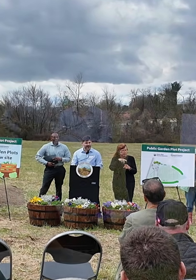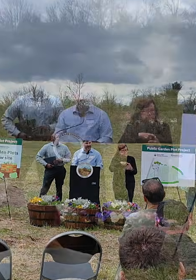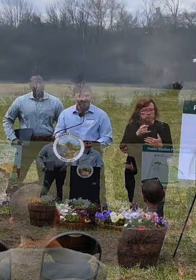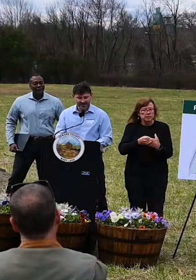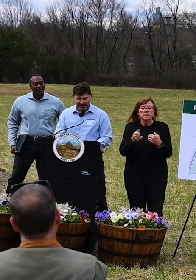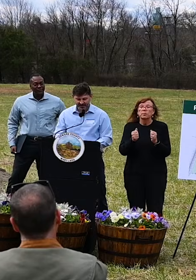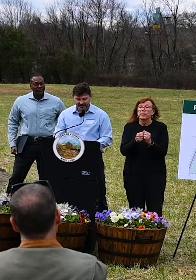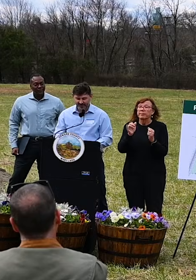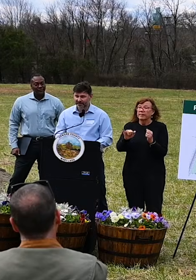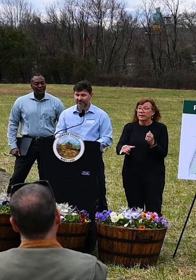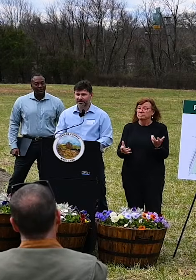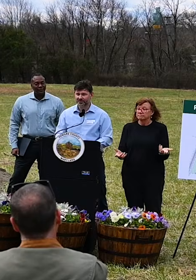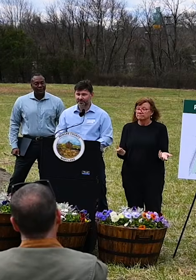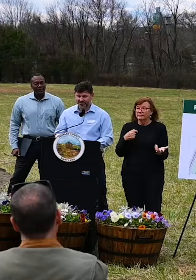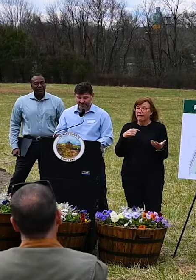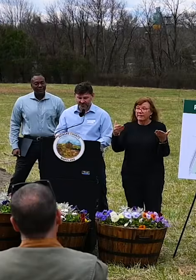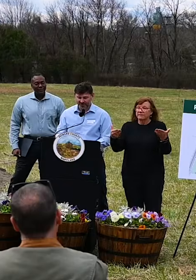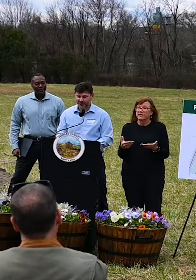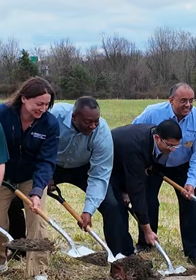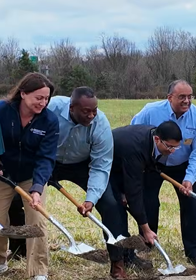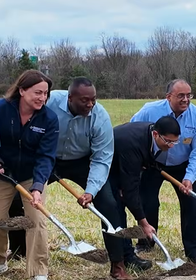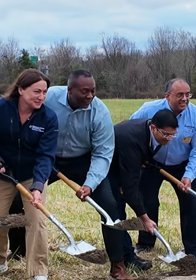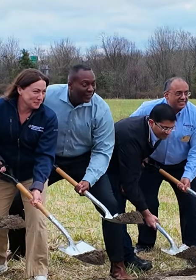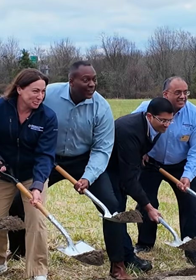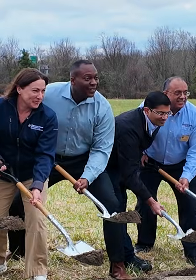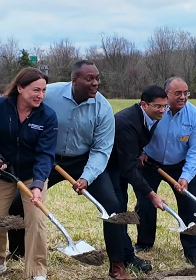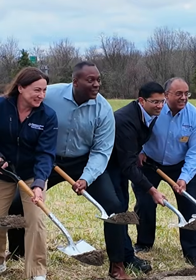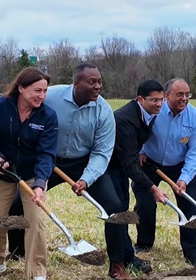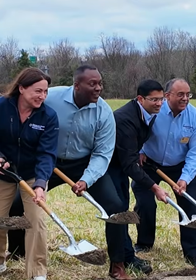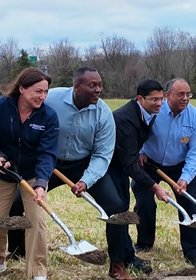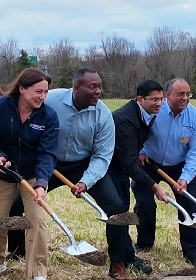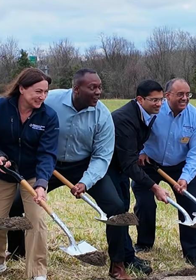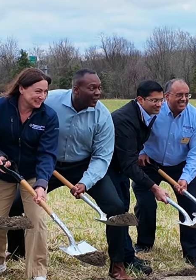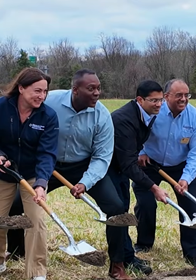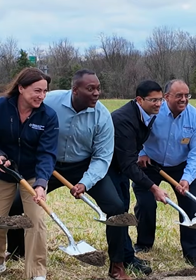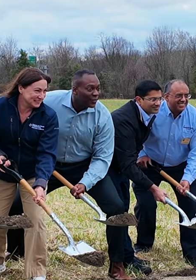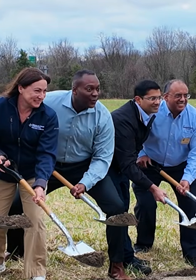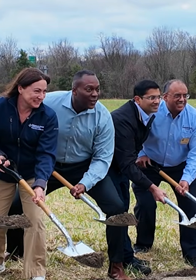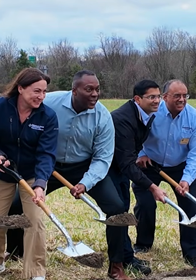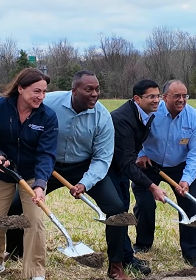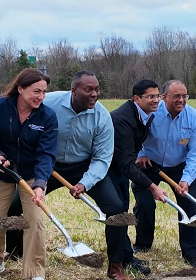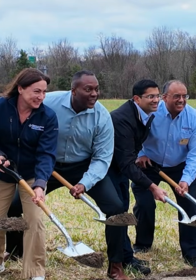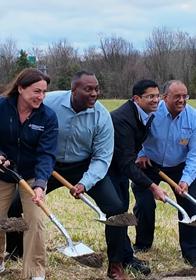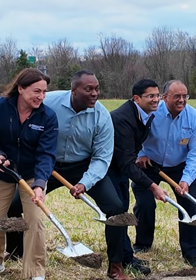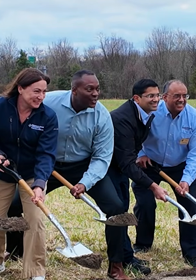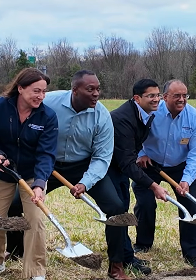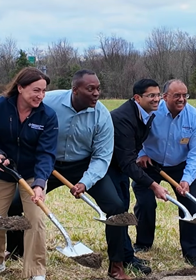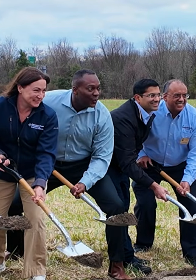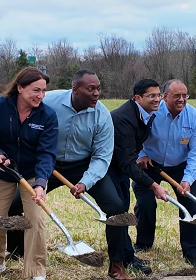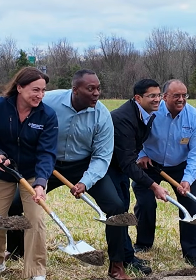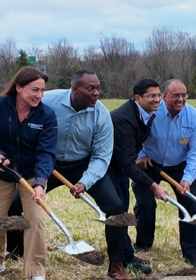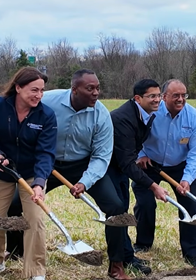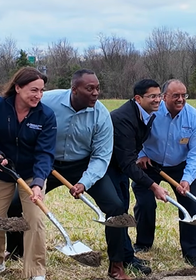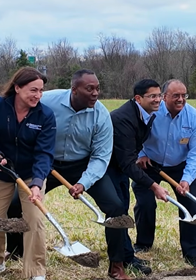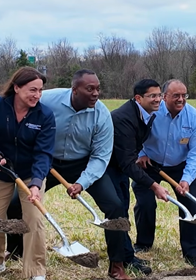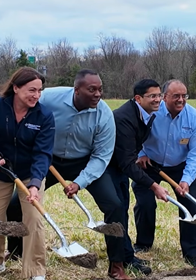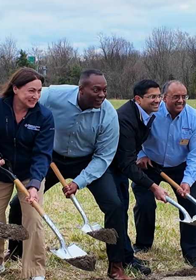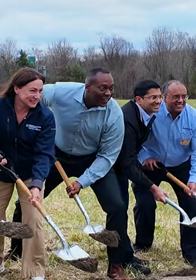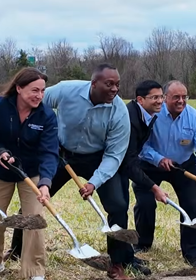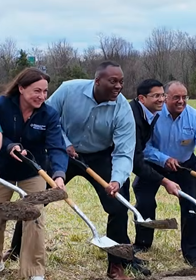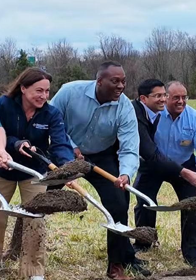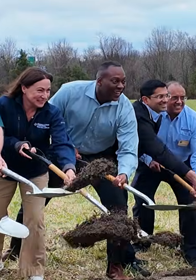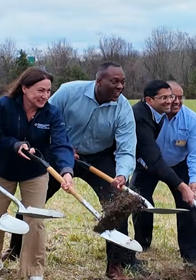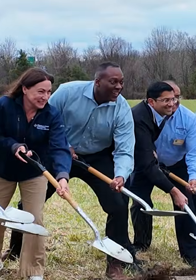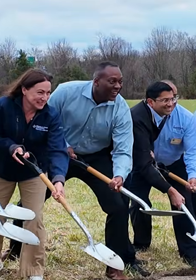And with that, I invite you up to break ground. Thank you all for being here today. 3, 2,